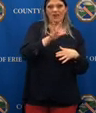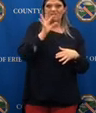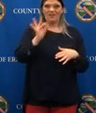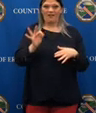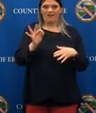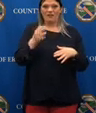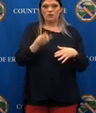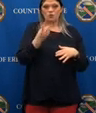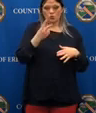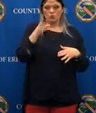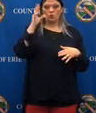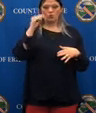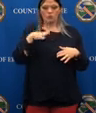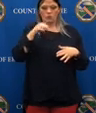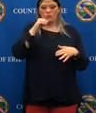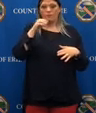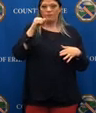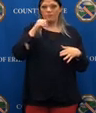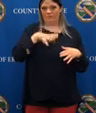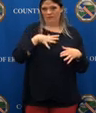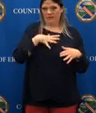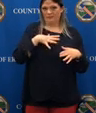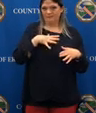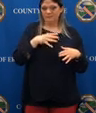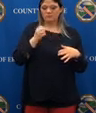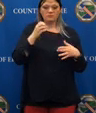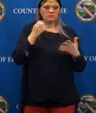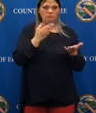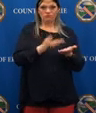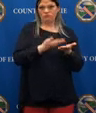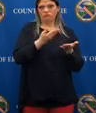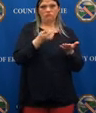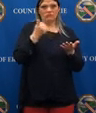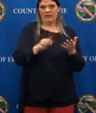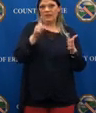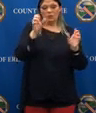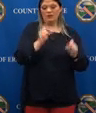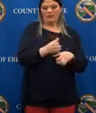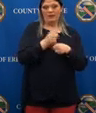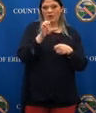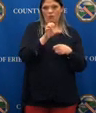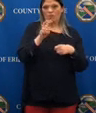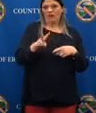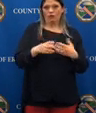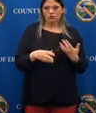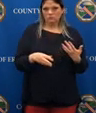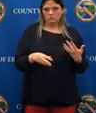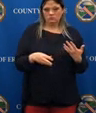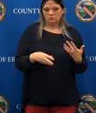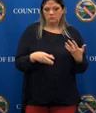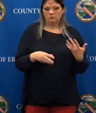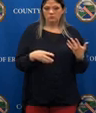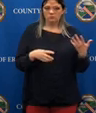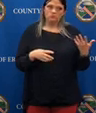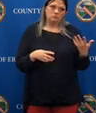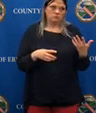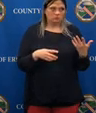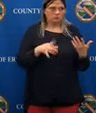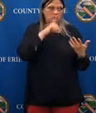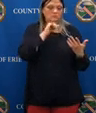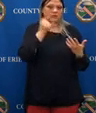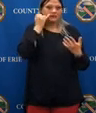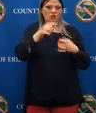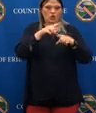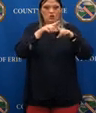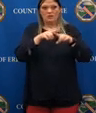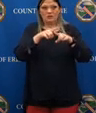and female. So this goes to show that anyone can catch the coronavirus, and it certainly, if you,